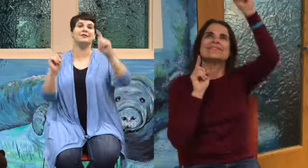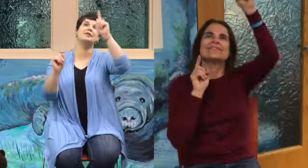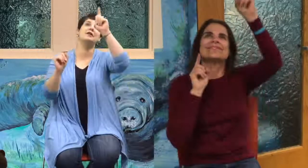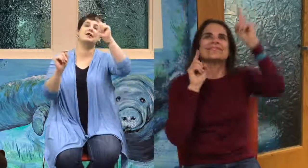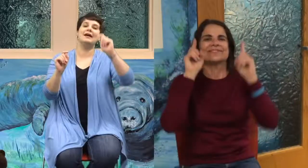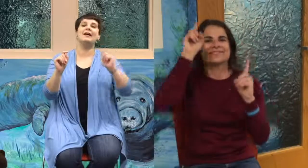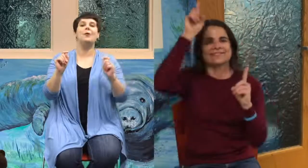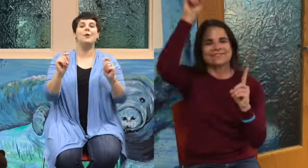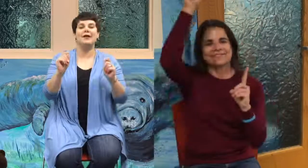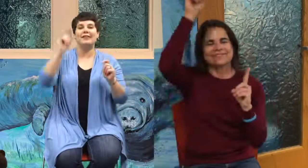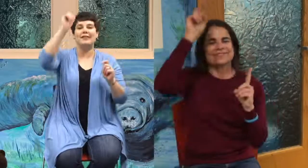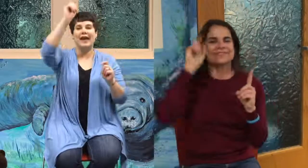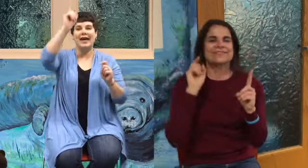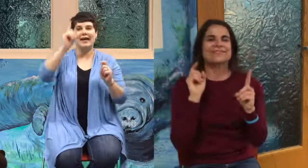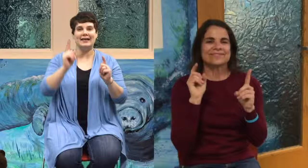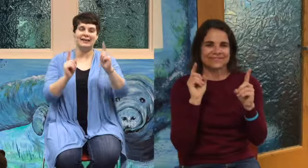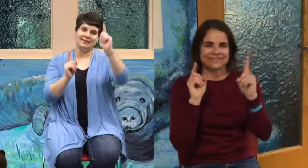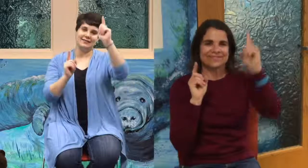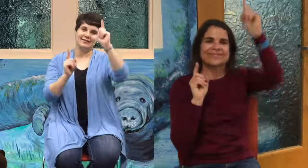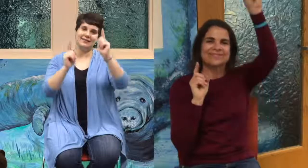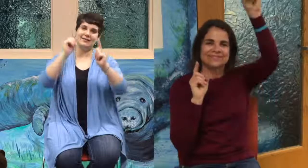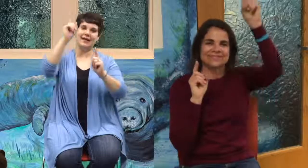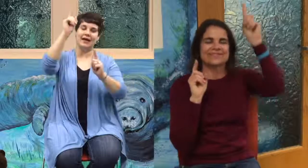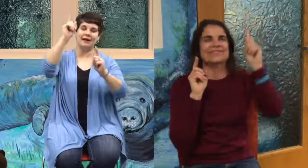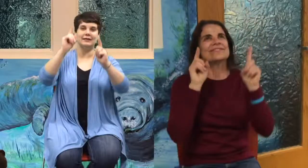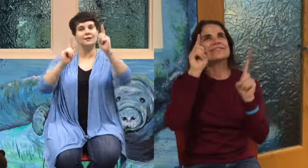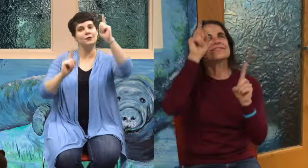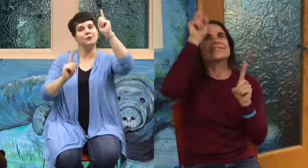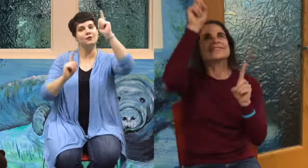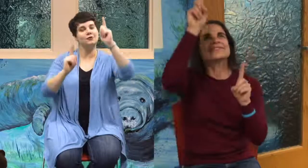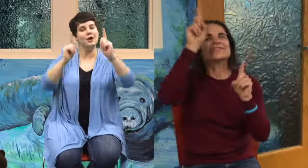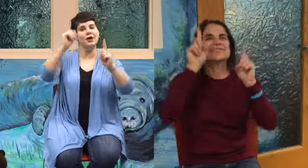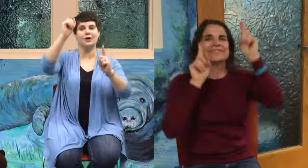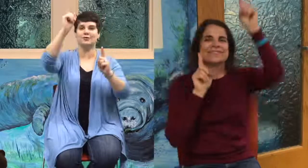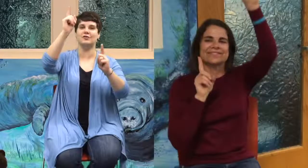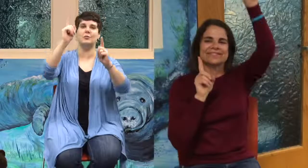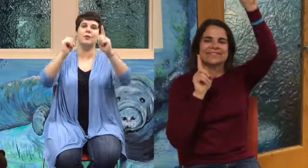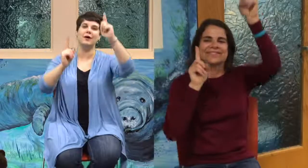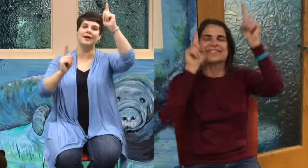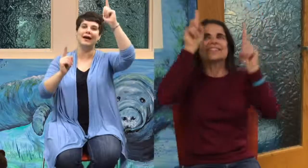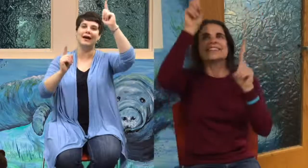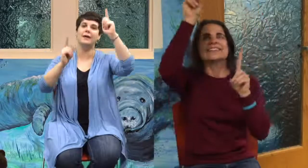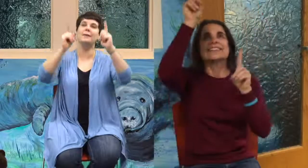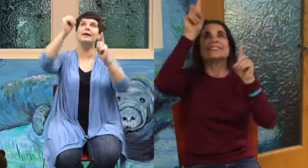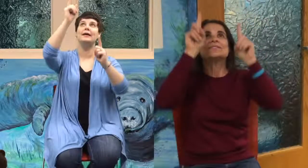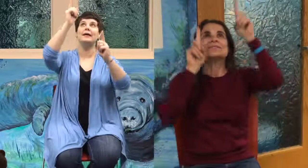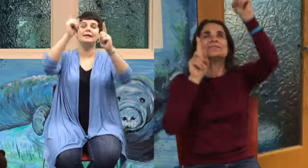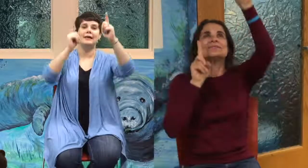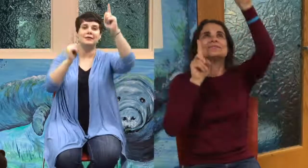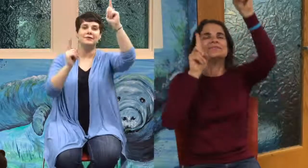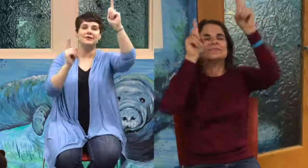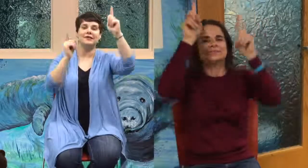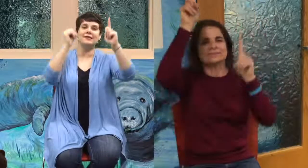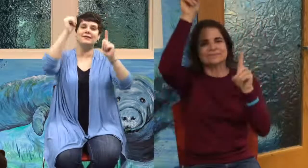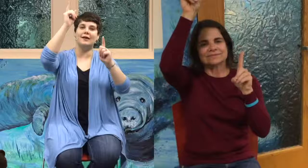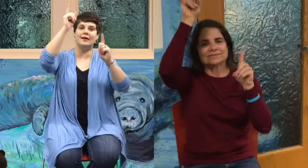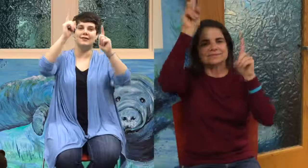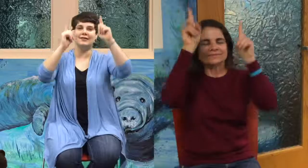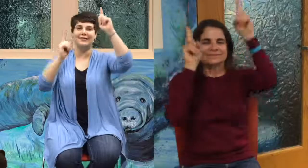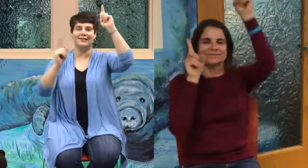look. Well, that is the sign for stars. Just point up like you see stars in the